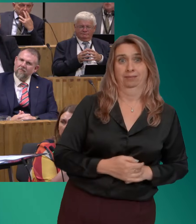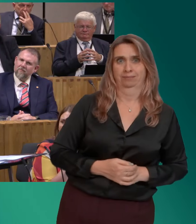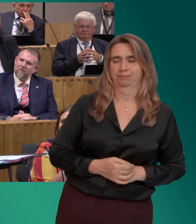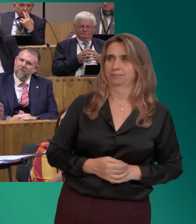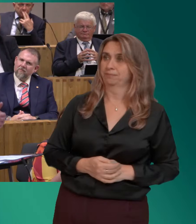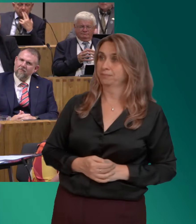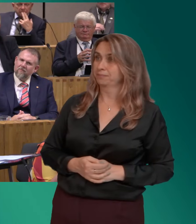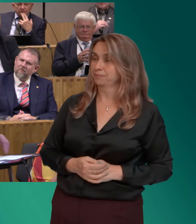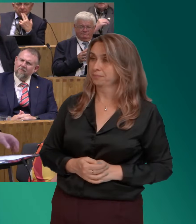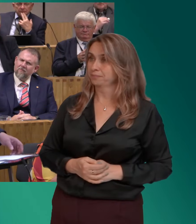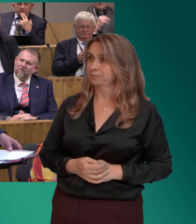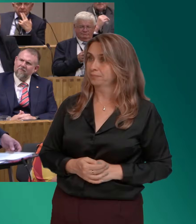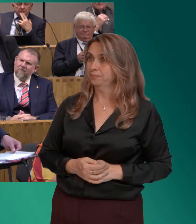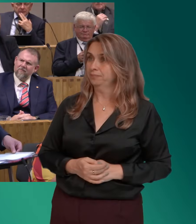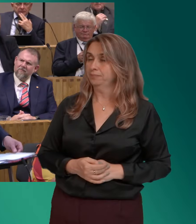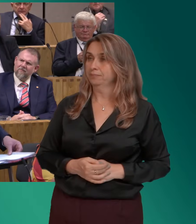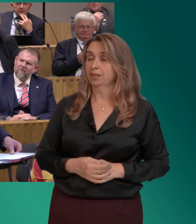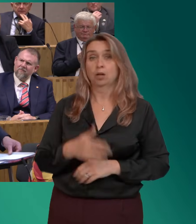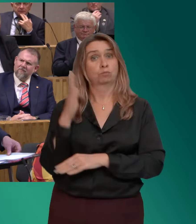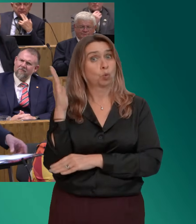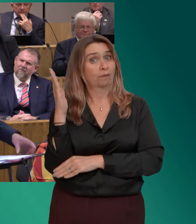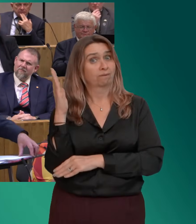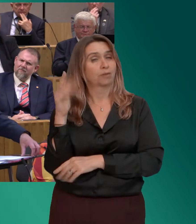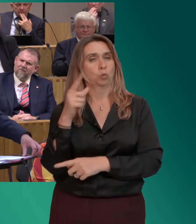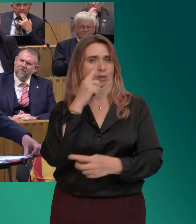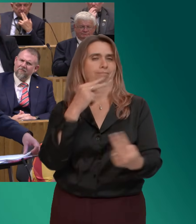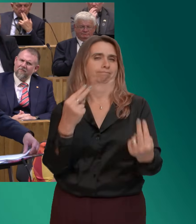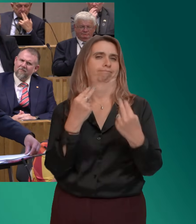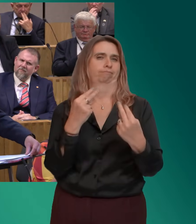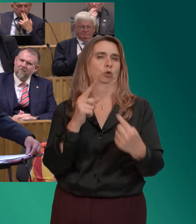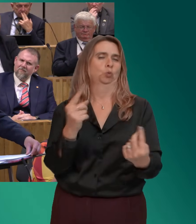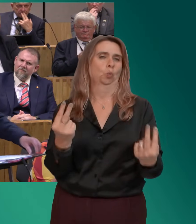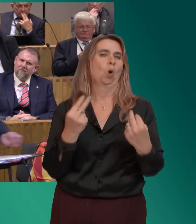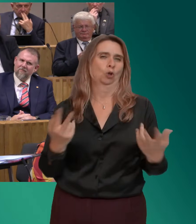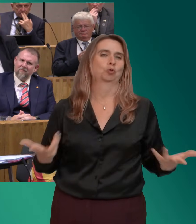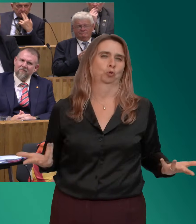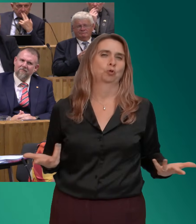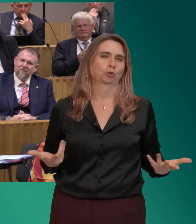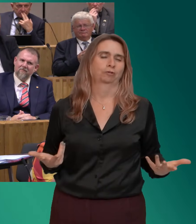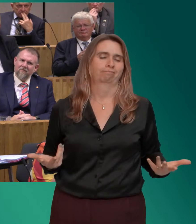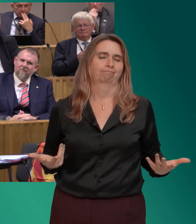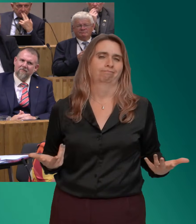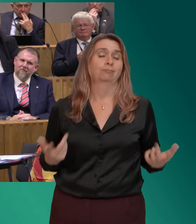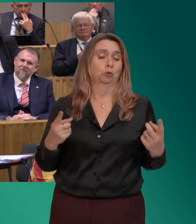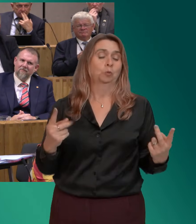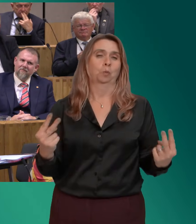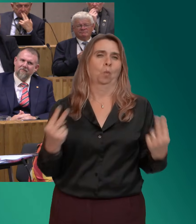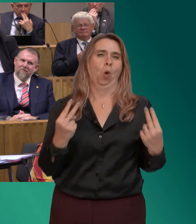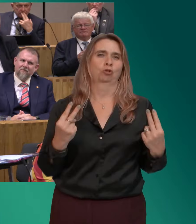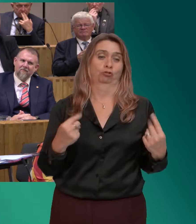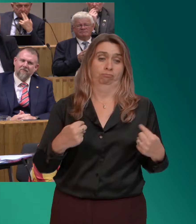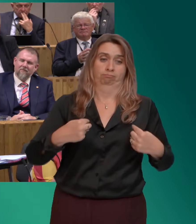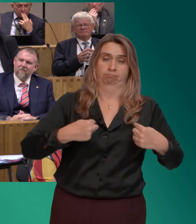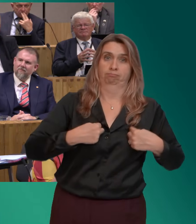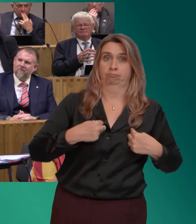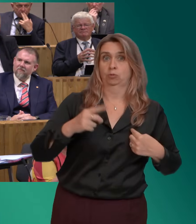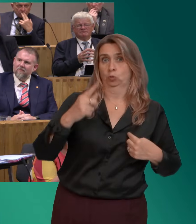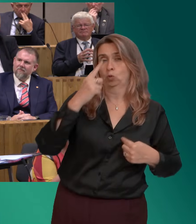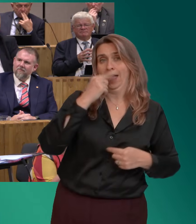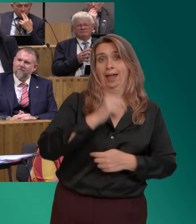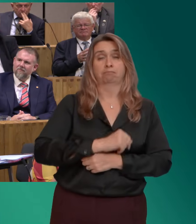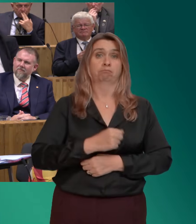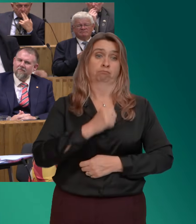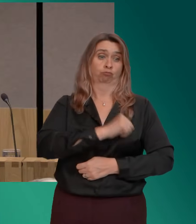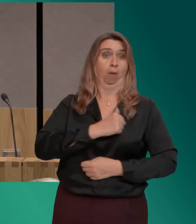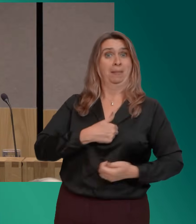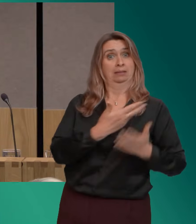I mean, the proof of the pudding will indeed be in the eating, and the eating in this case will be about whether we measure up to the promises that